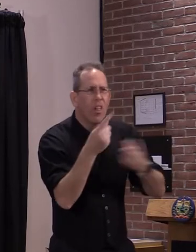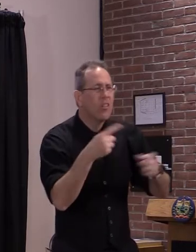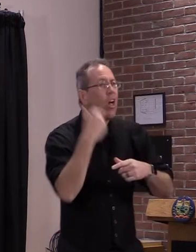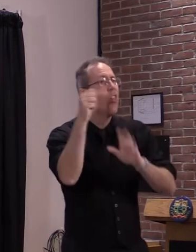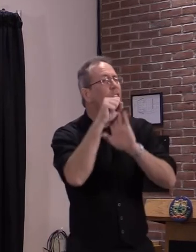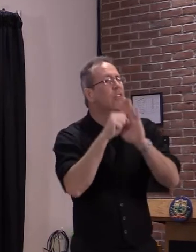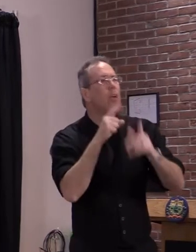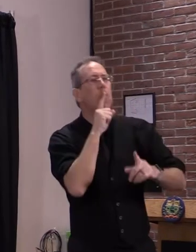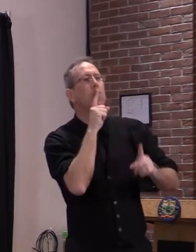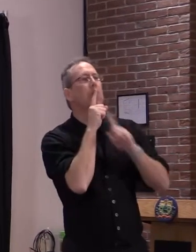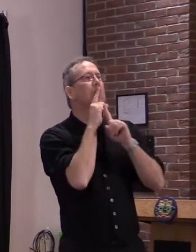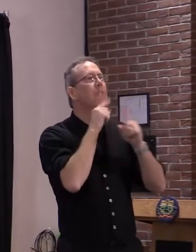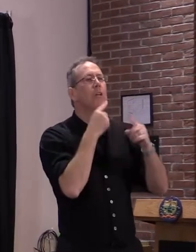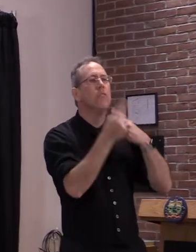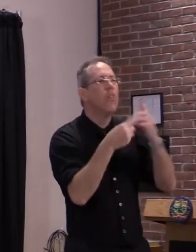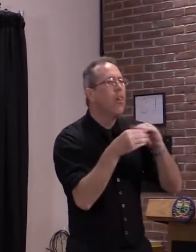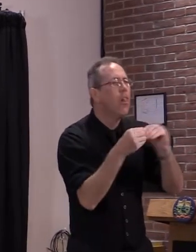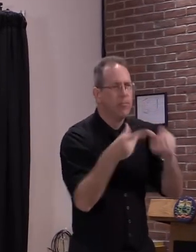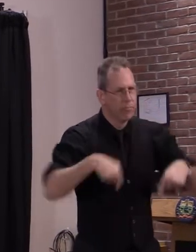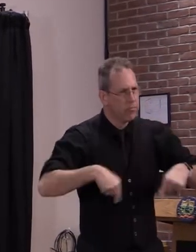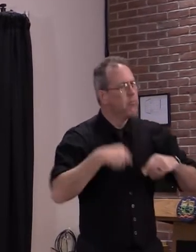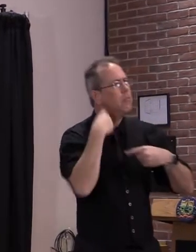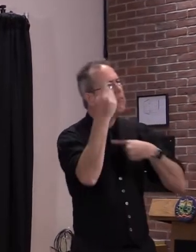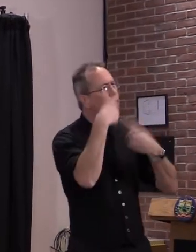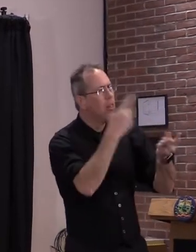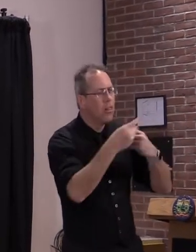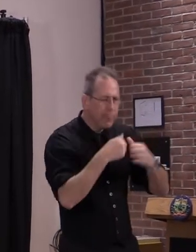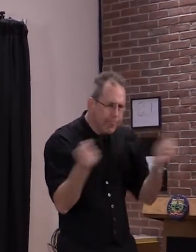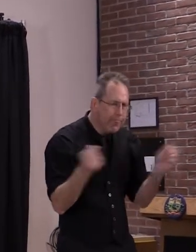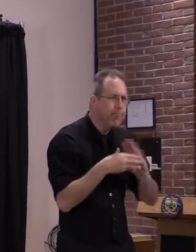The reality is, this is